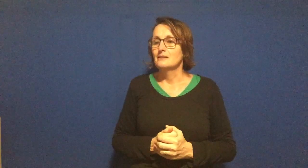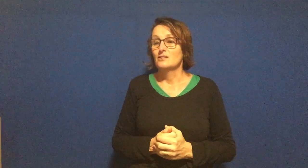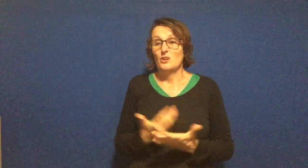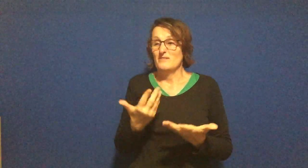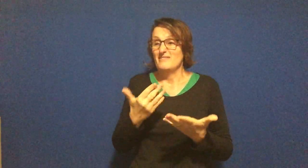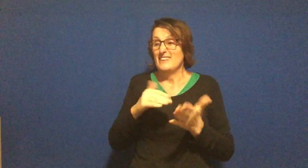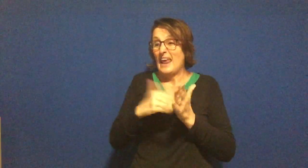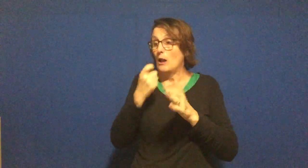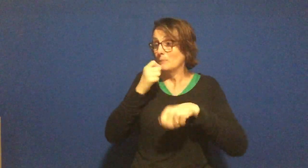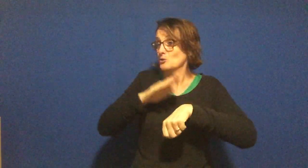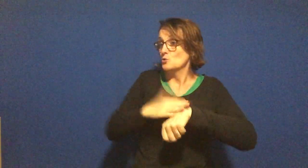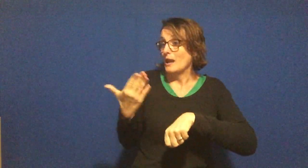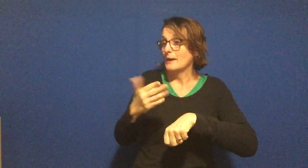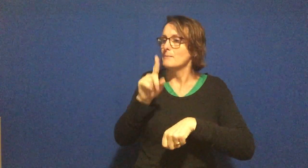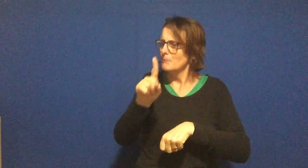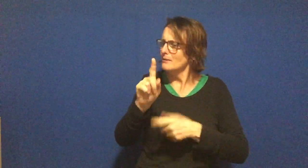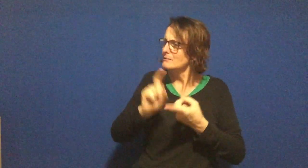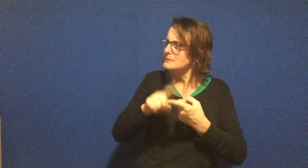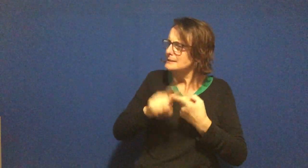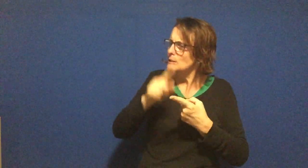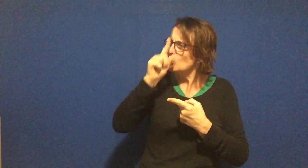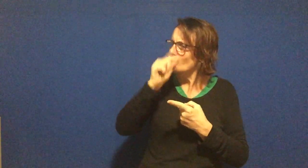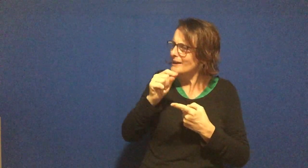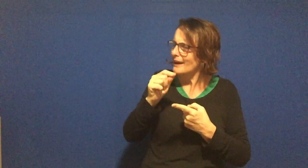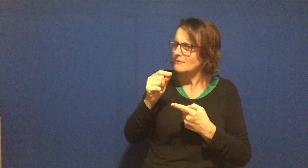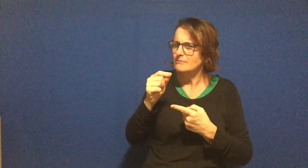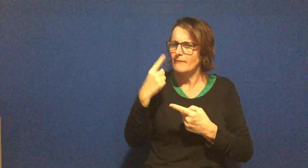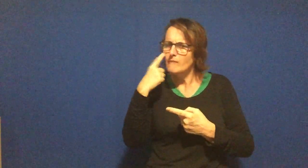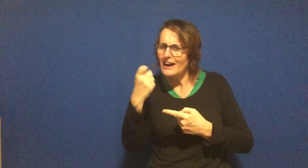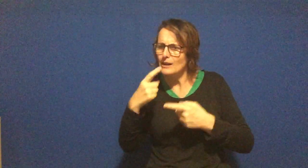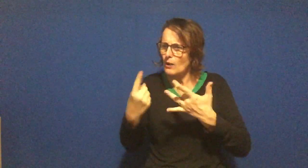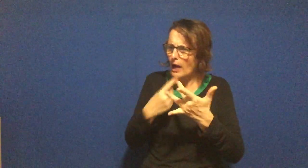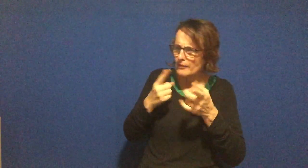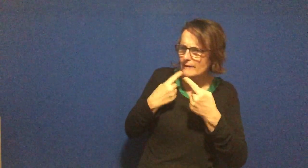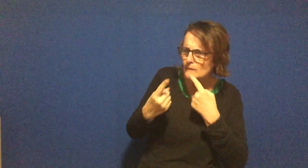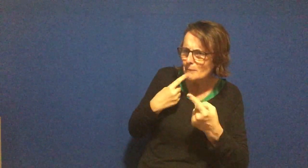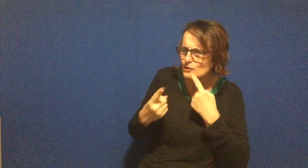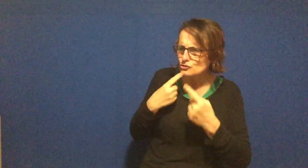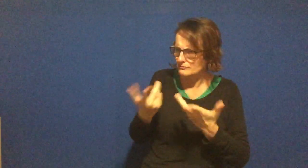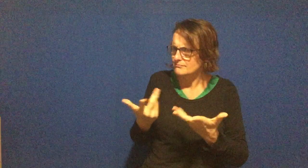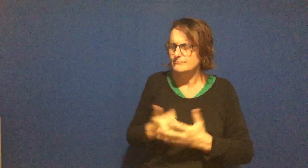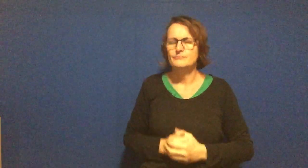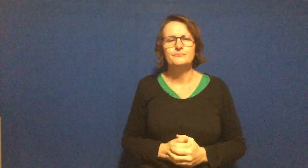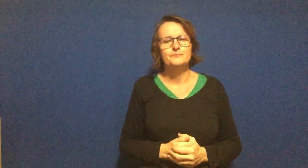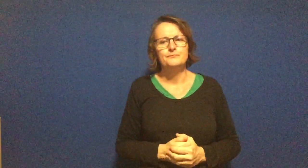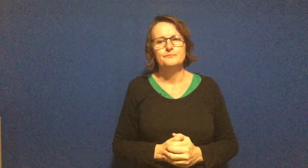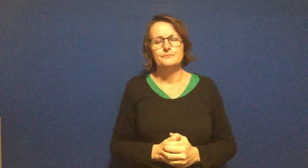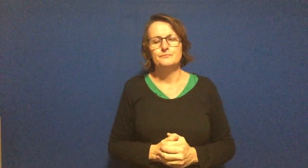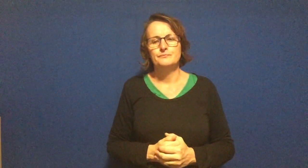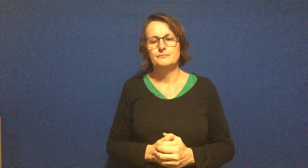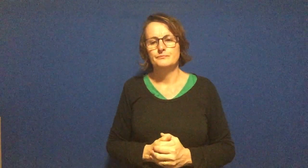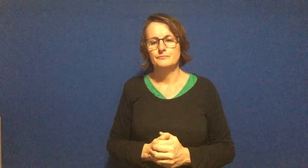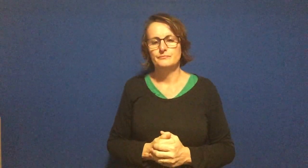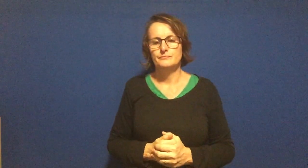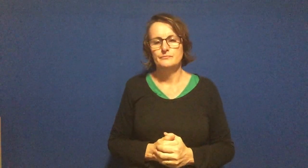time, there's still other things that can be done to understand it better. So what they're asking for is a better